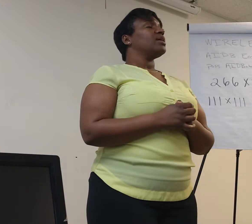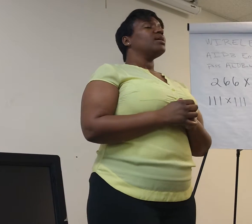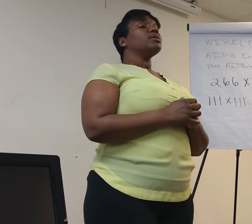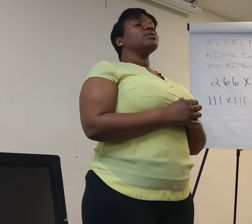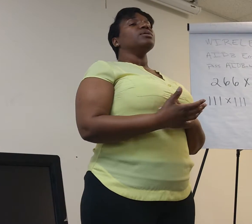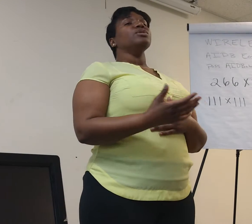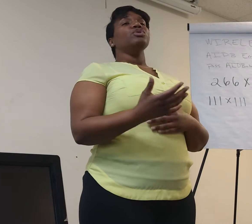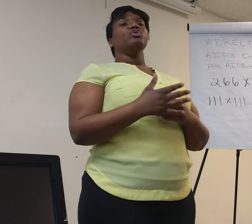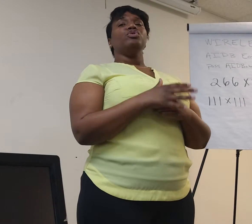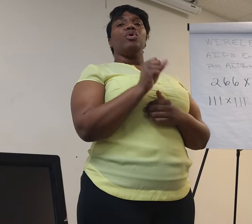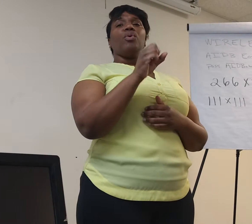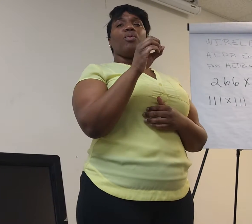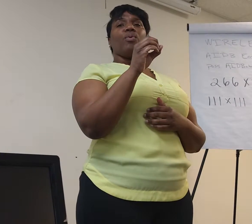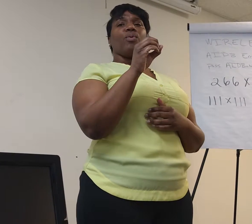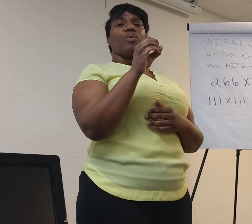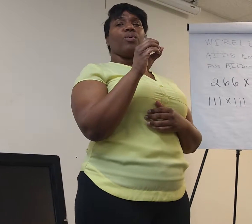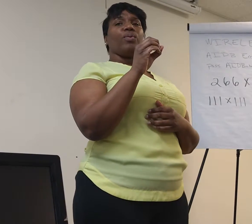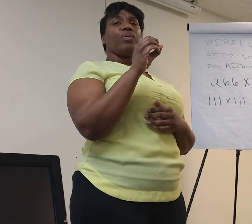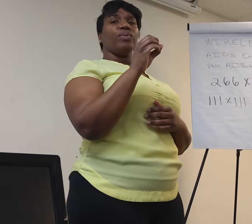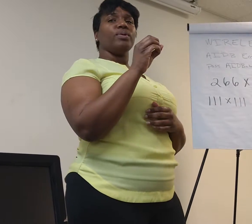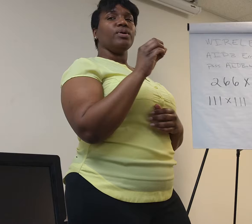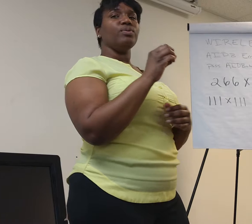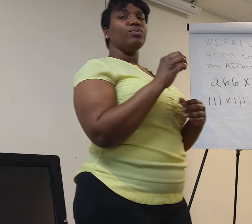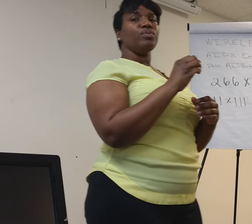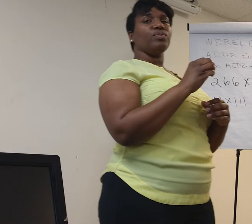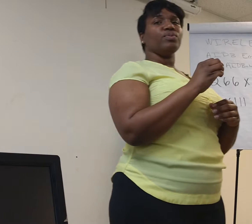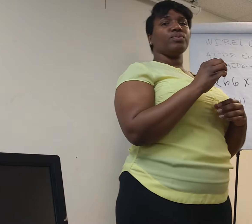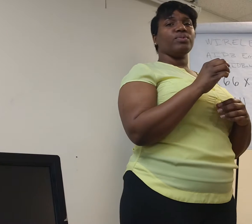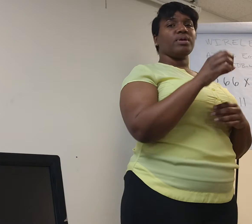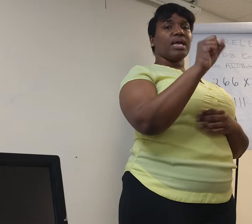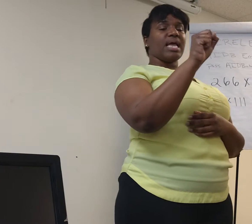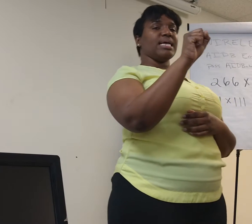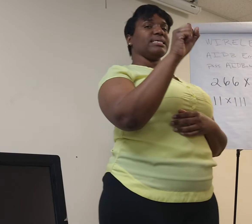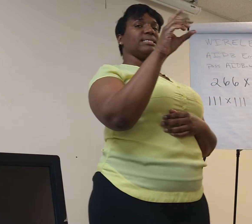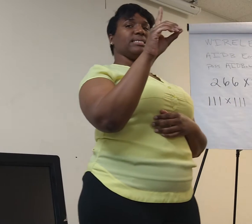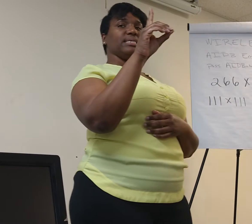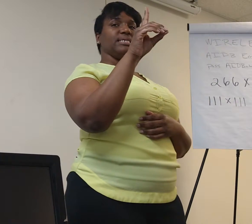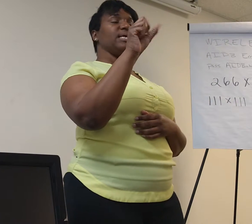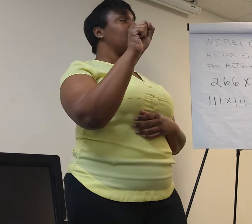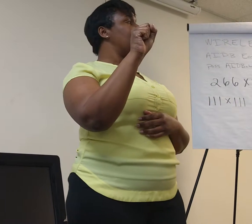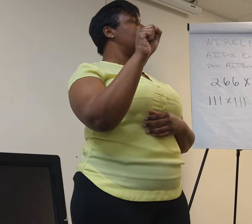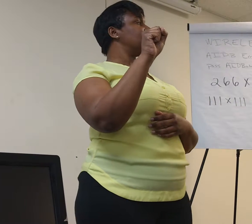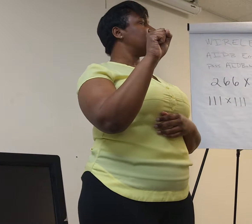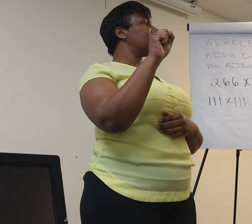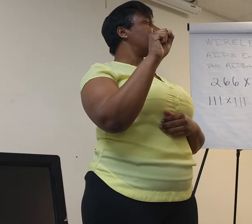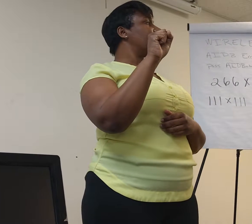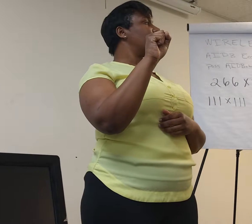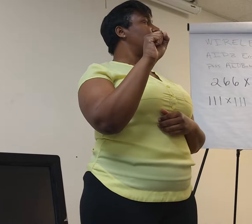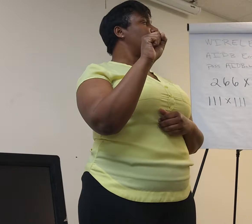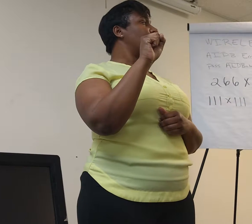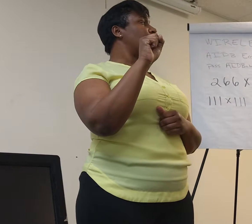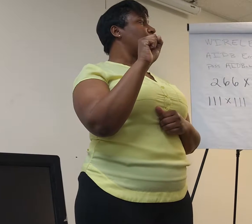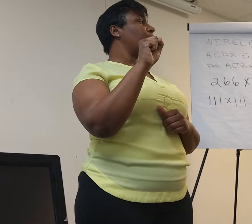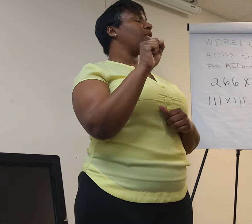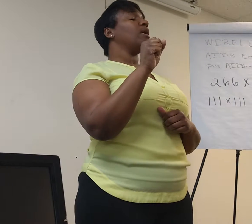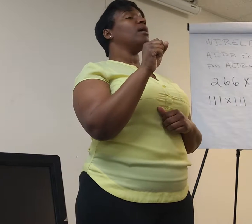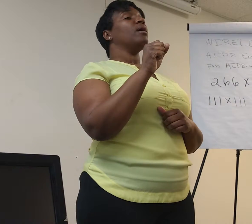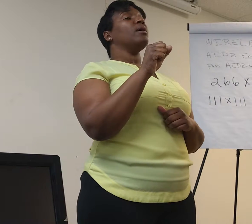MSDS, now it's just SDS. But it basically is a first aid sheet that comes with each chemical that tells you what to do if you have